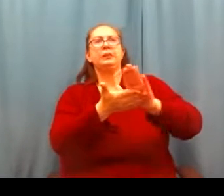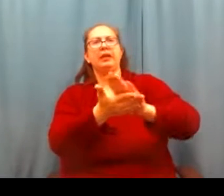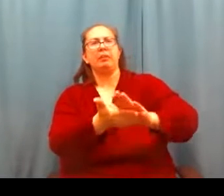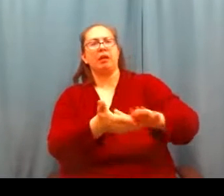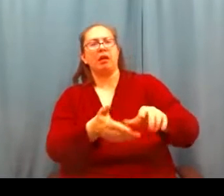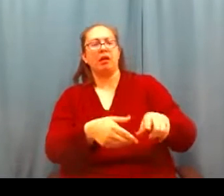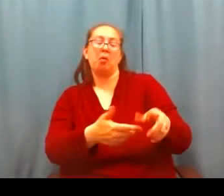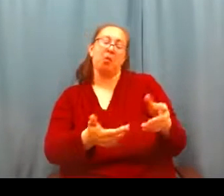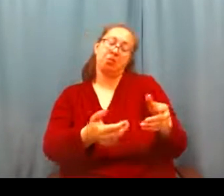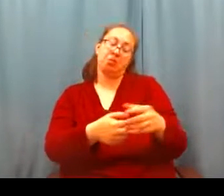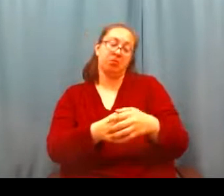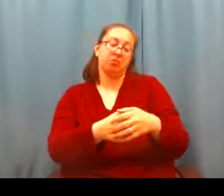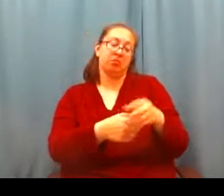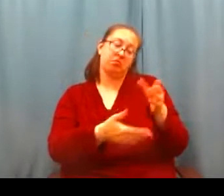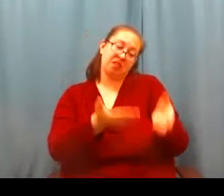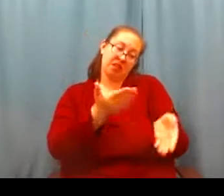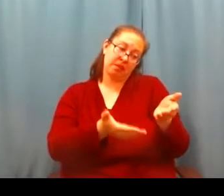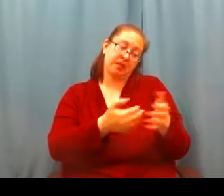Maybe, although,